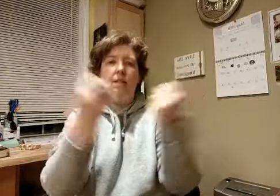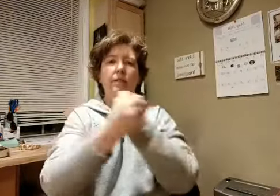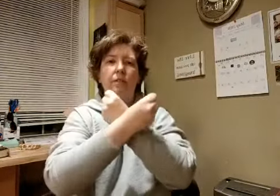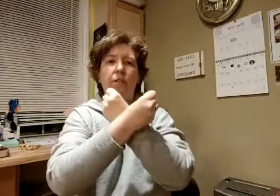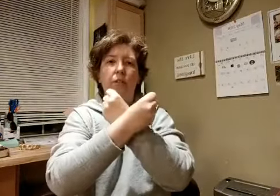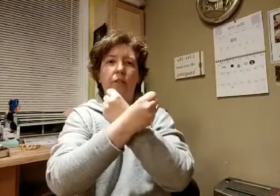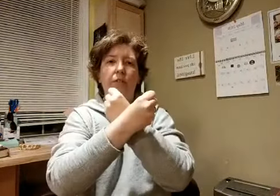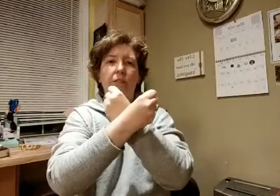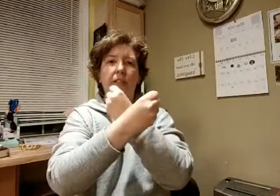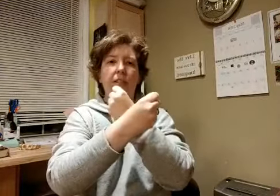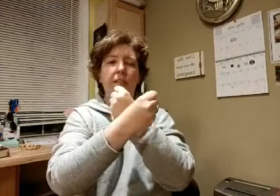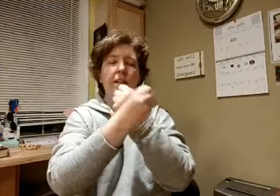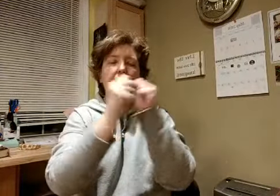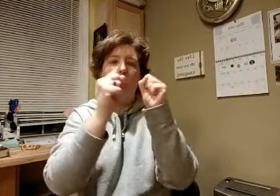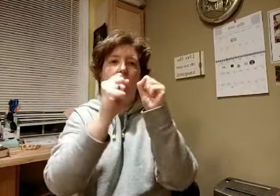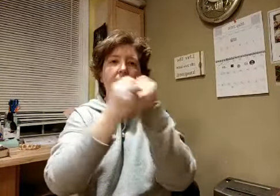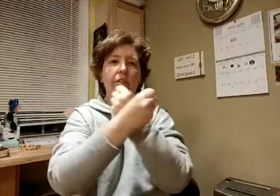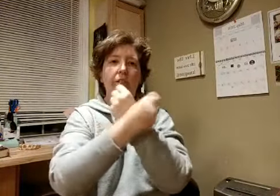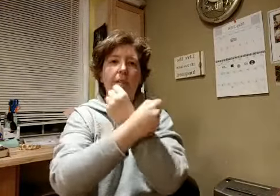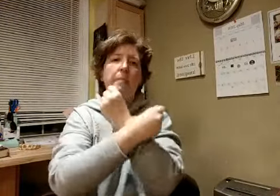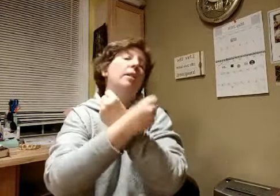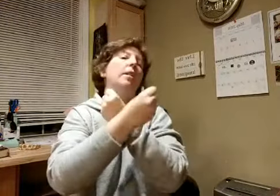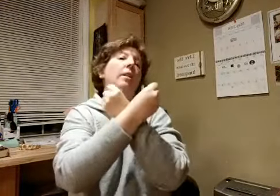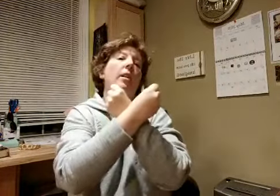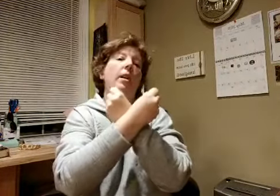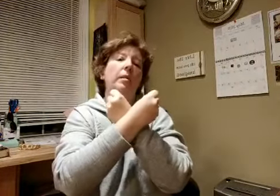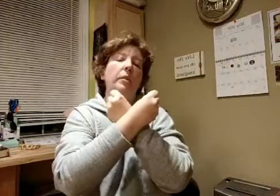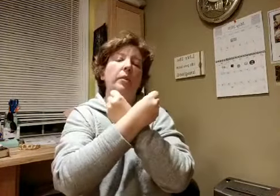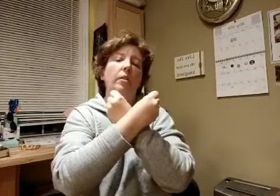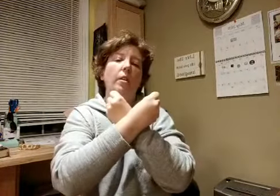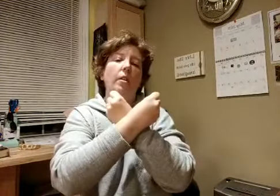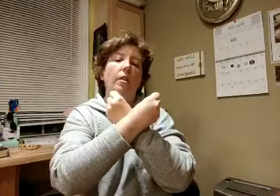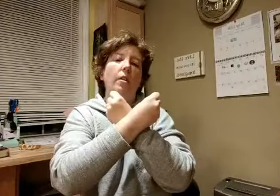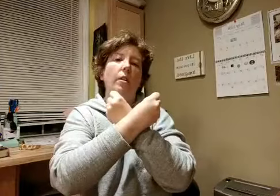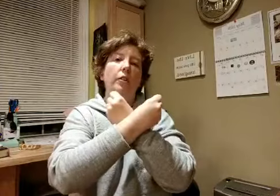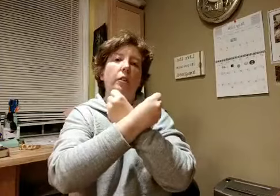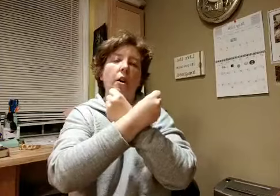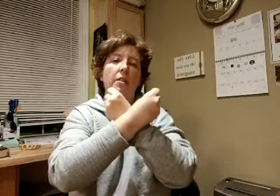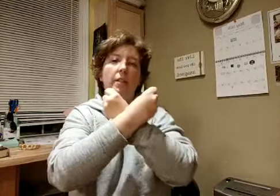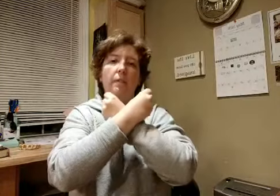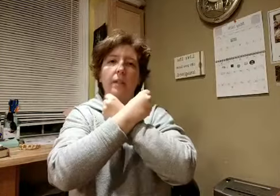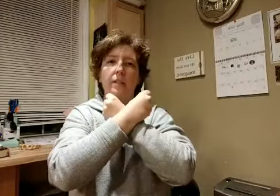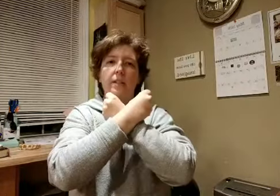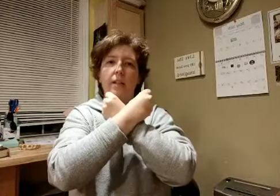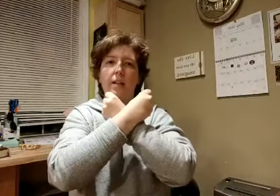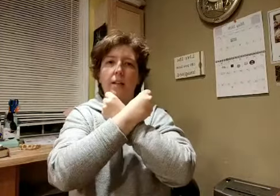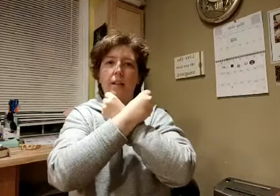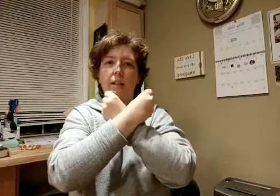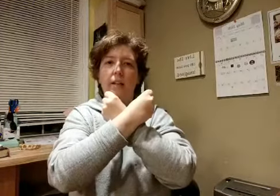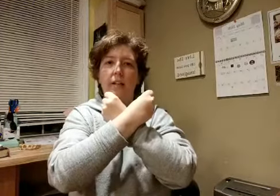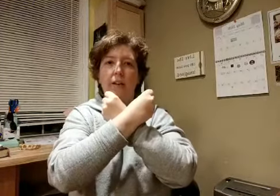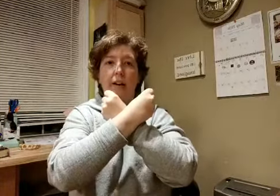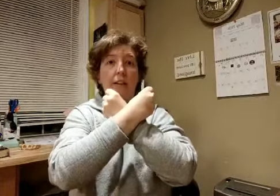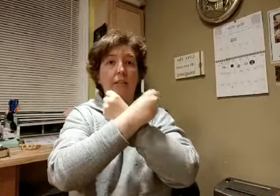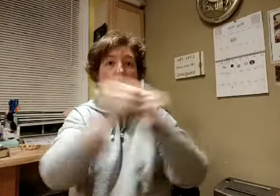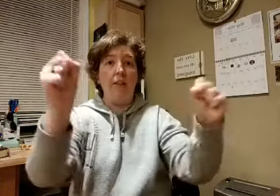So your fists handshake, you're crossed at the wrist like you're handcuffed, and then you break